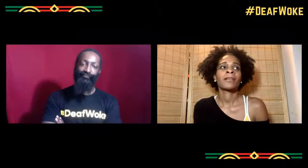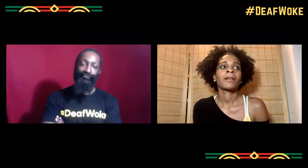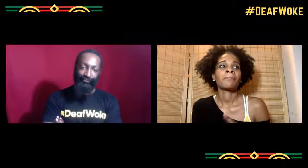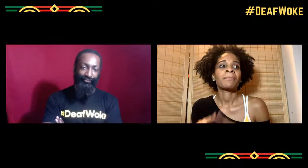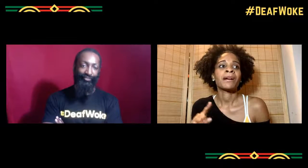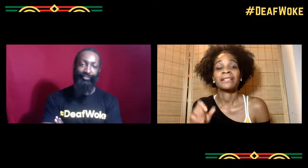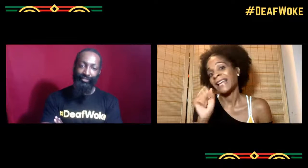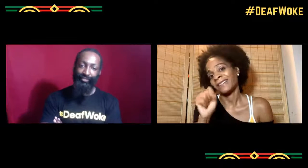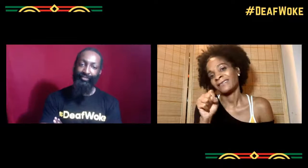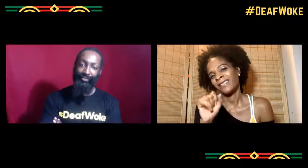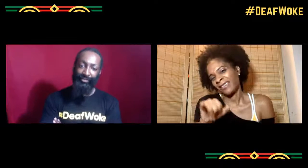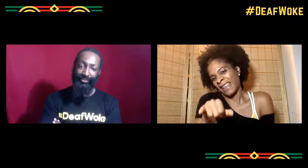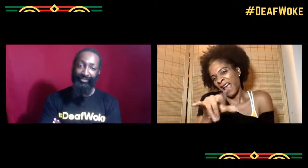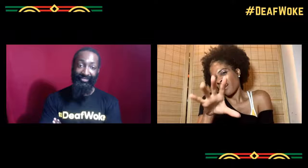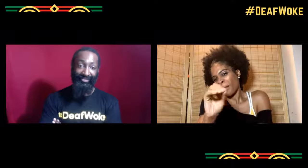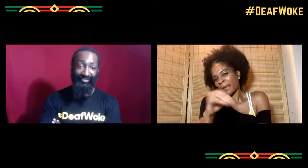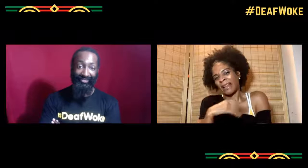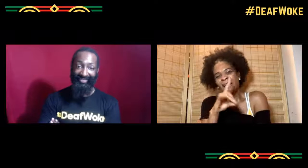see.